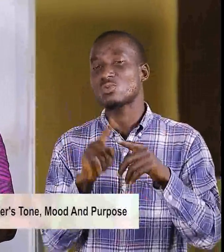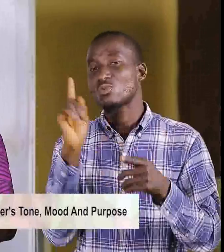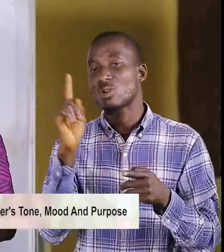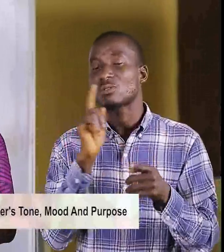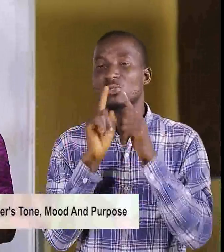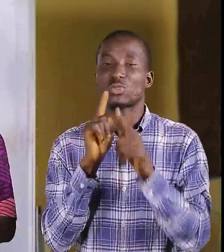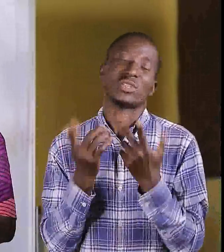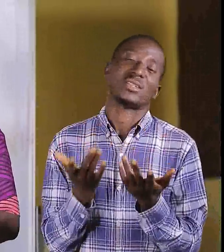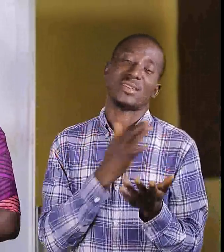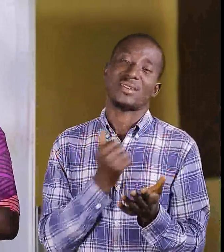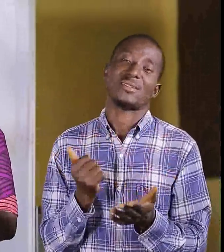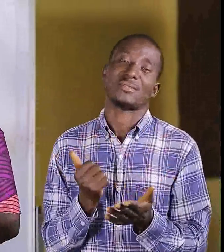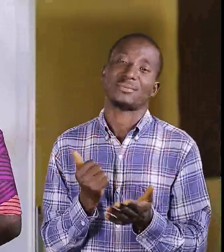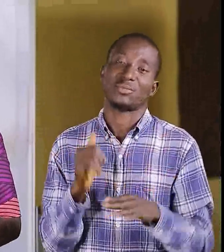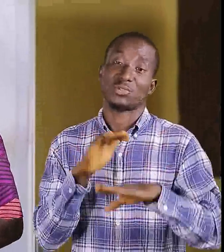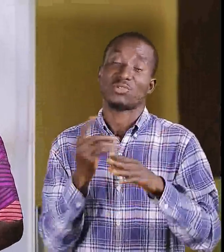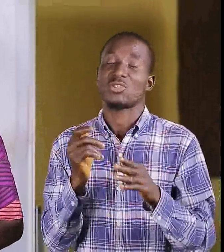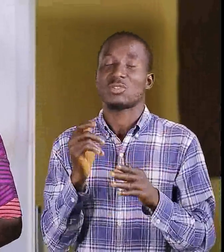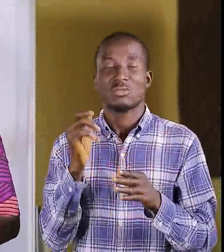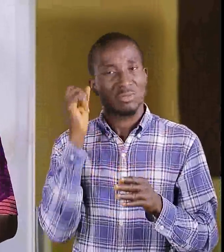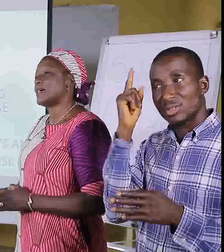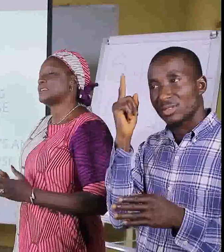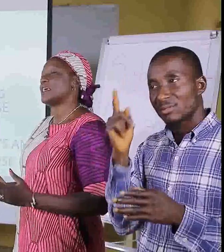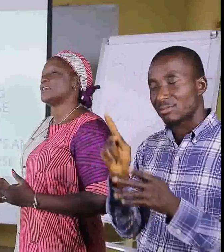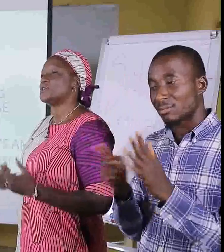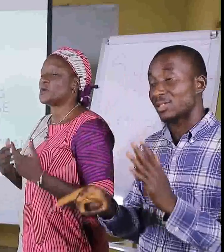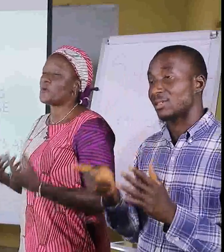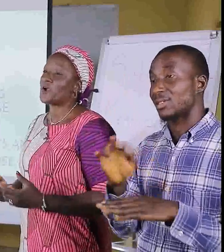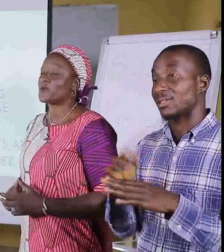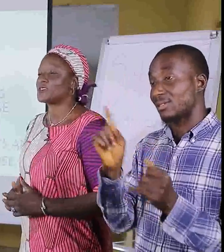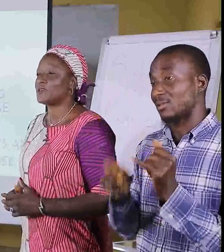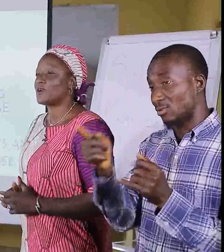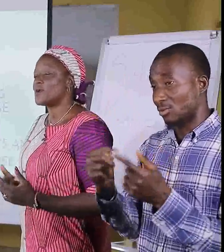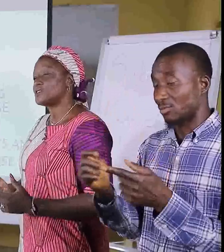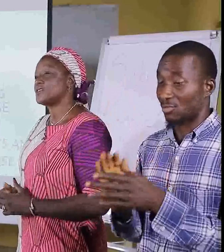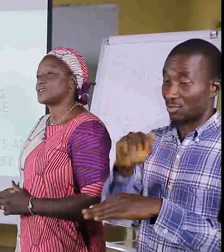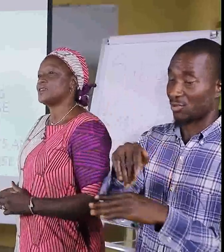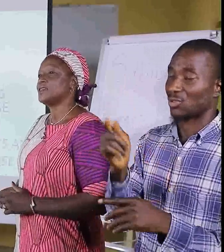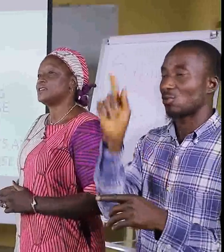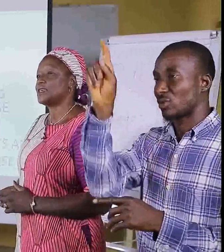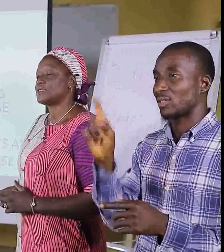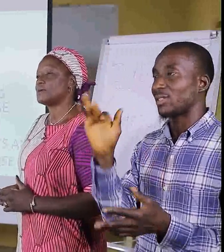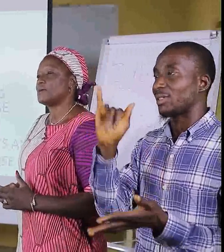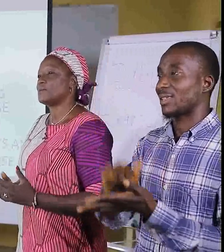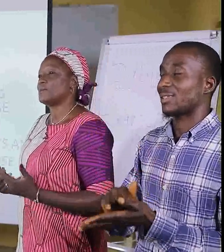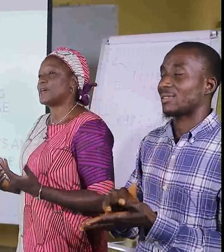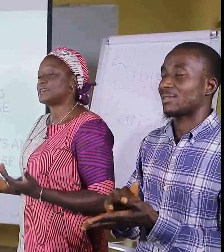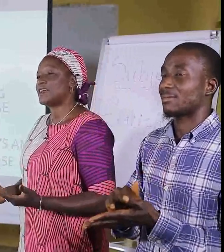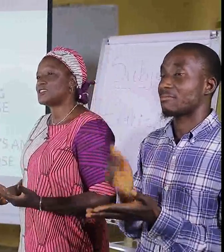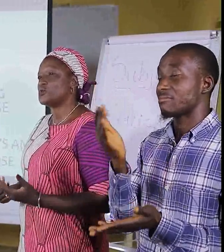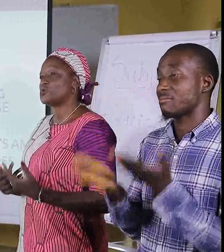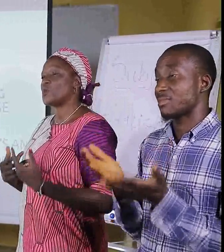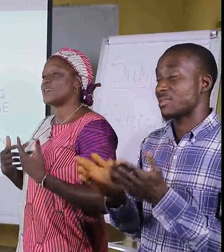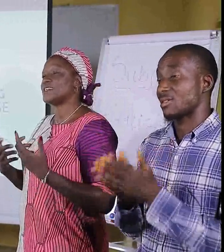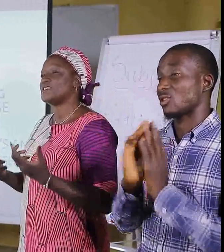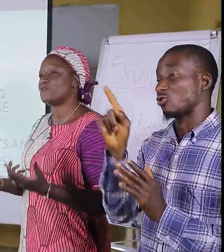interactions. And on the comprehension passages, at the end, you come across questions that might